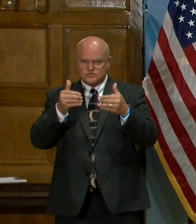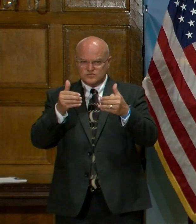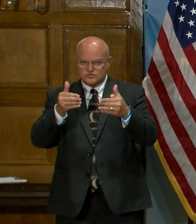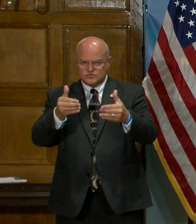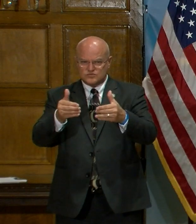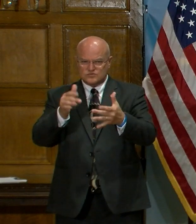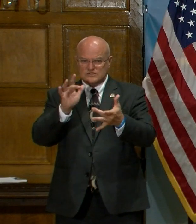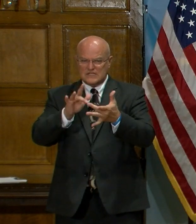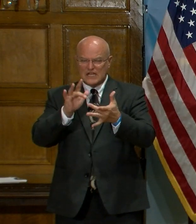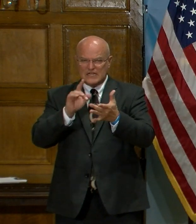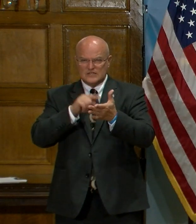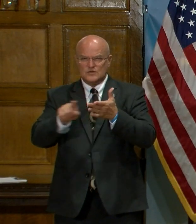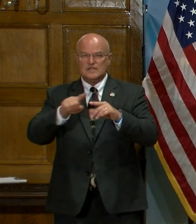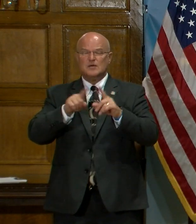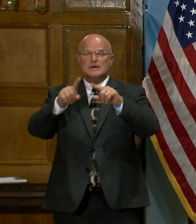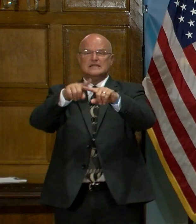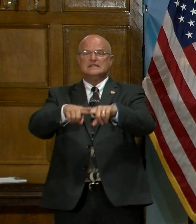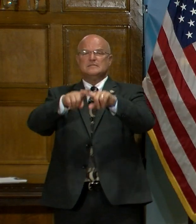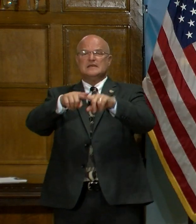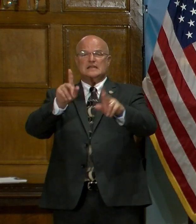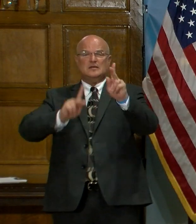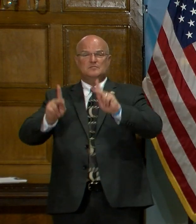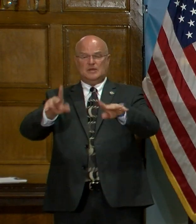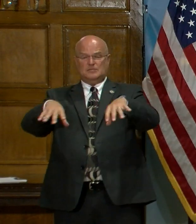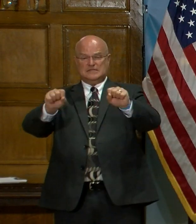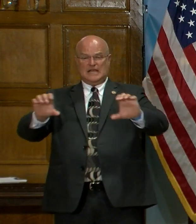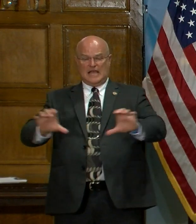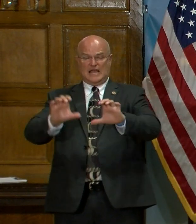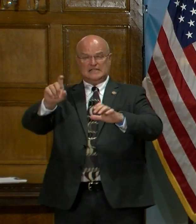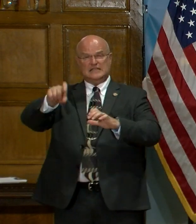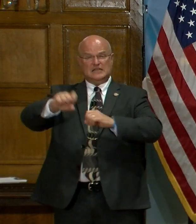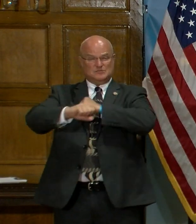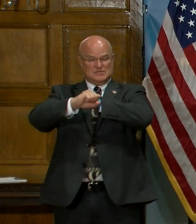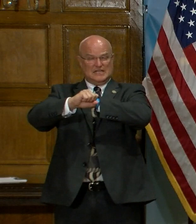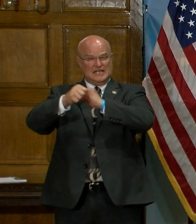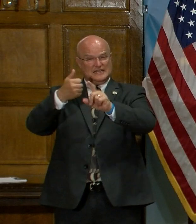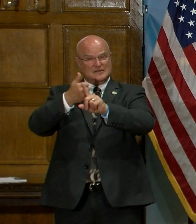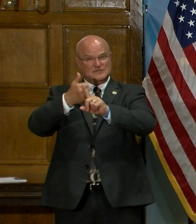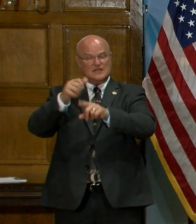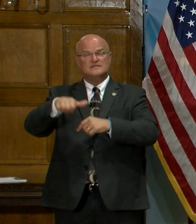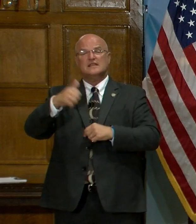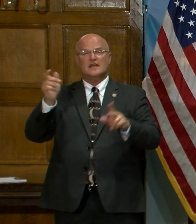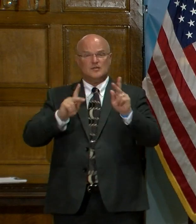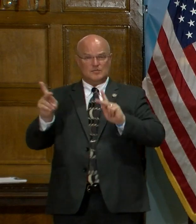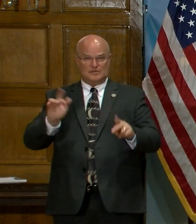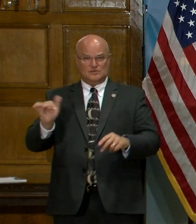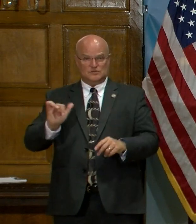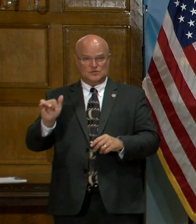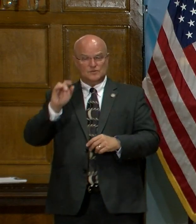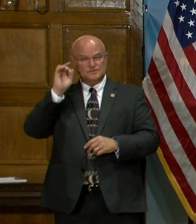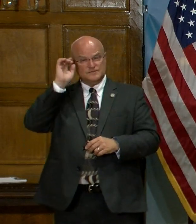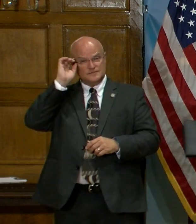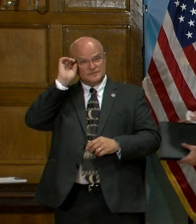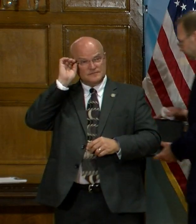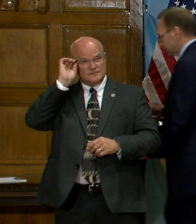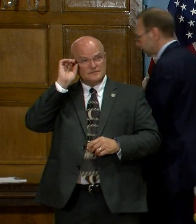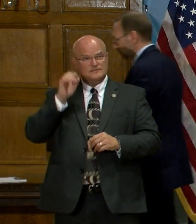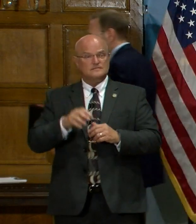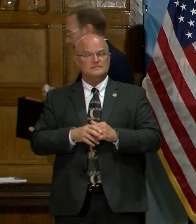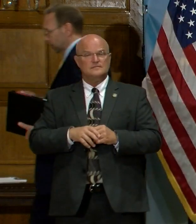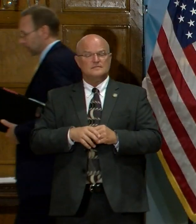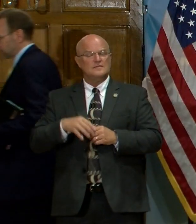contact tracing, but also depend on the public to take the actions that they need to protect themselves and others. And then